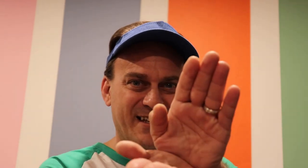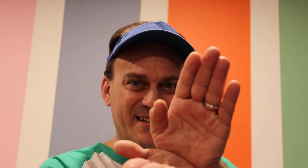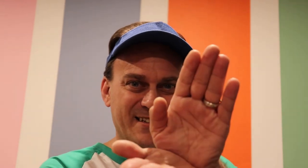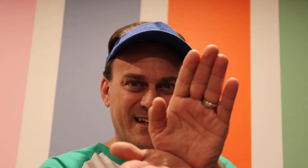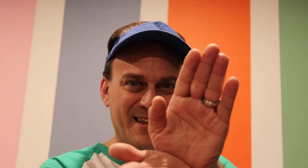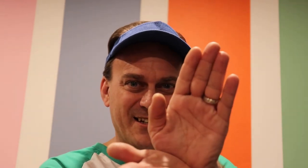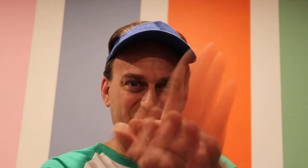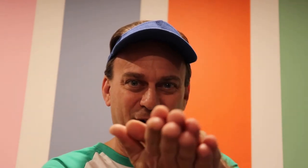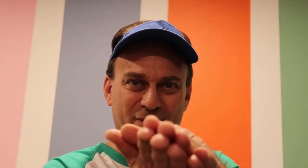this, and then chomp.